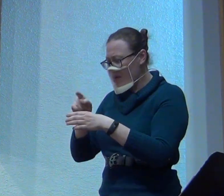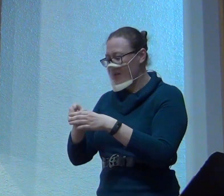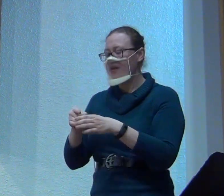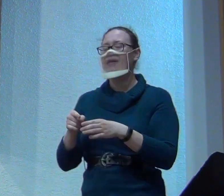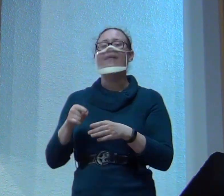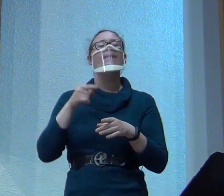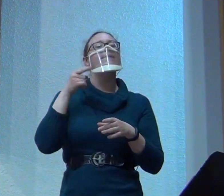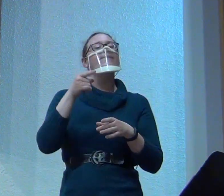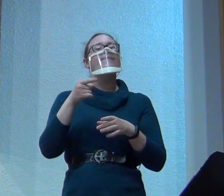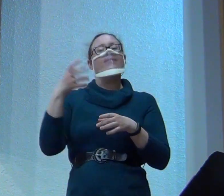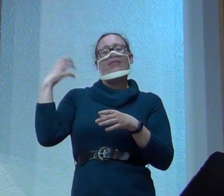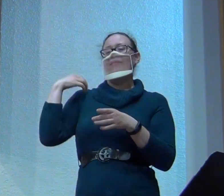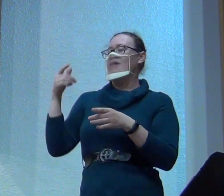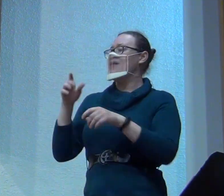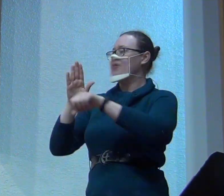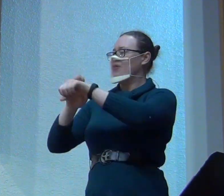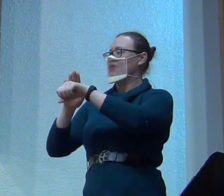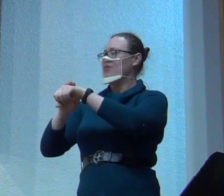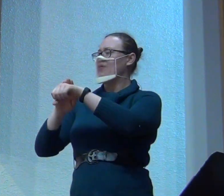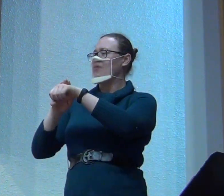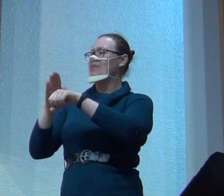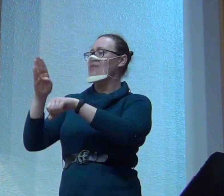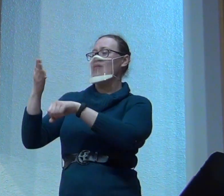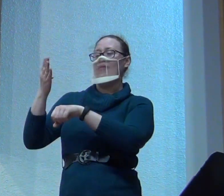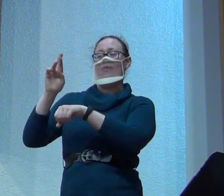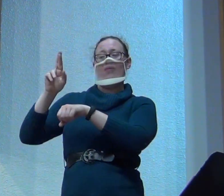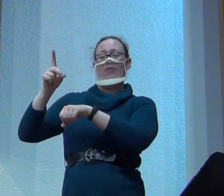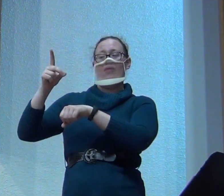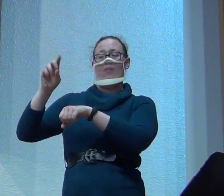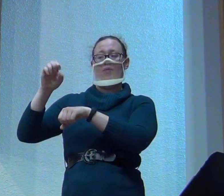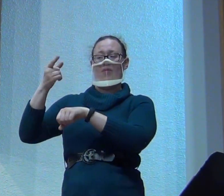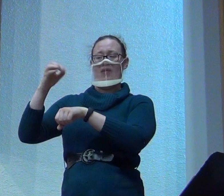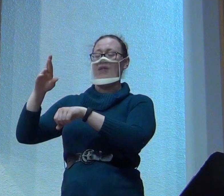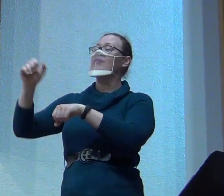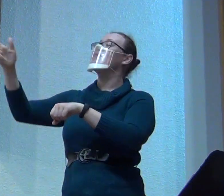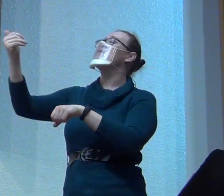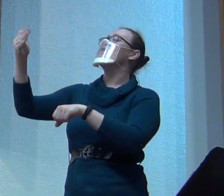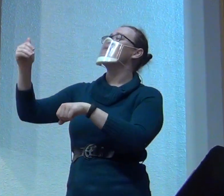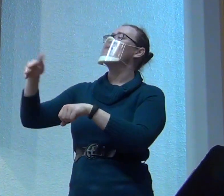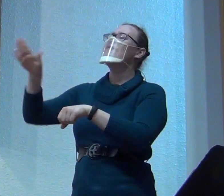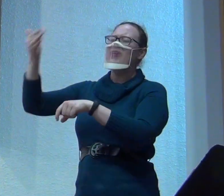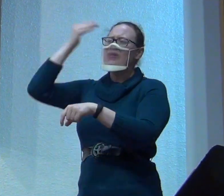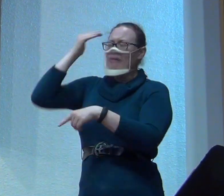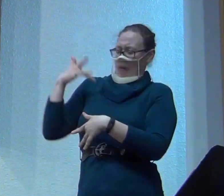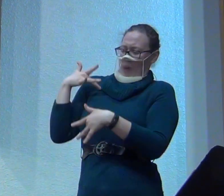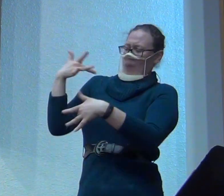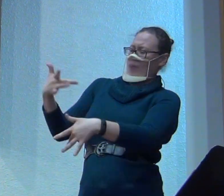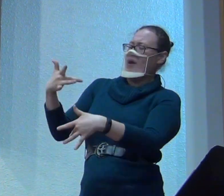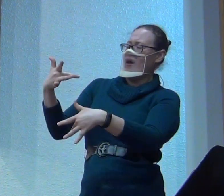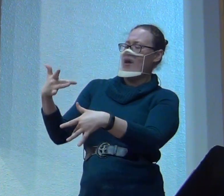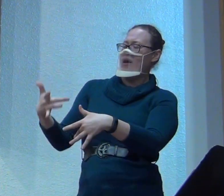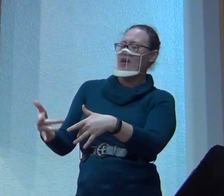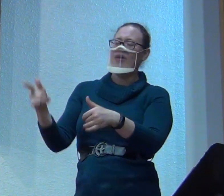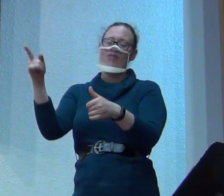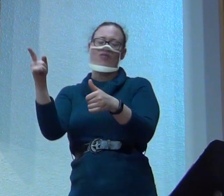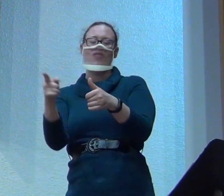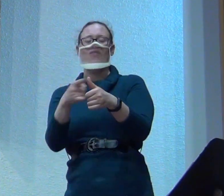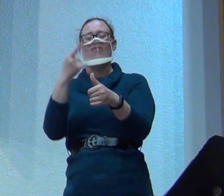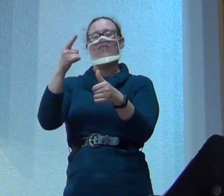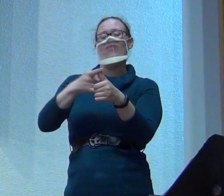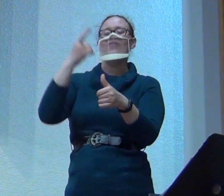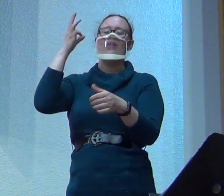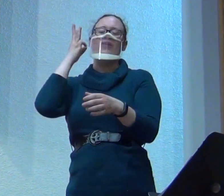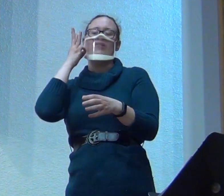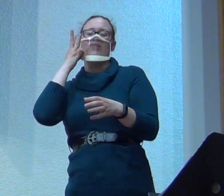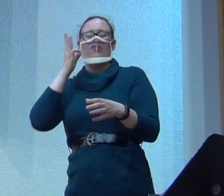the bridegroom aside and said, "Everybody brings out the choice wine first, and then the cheaper